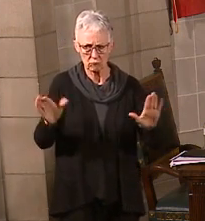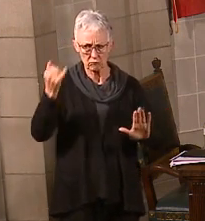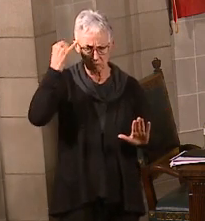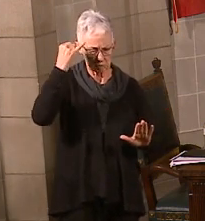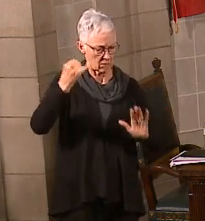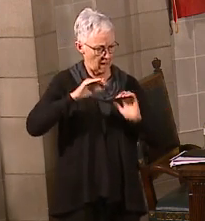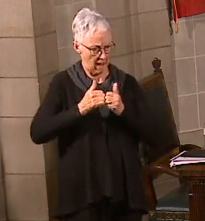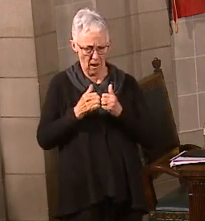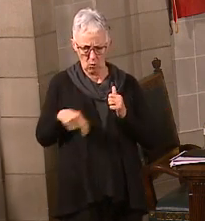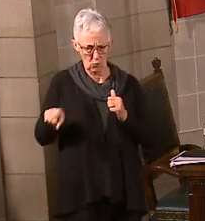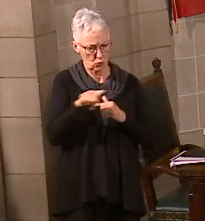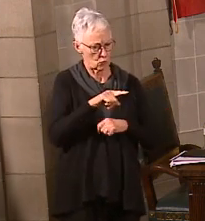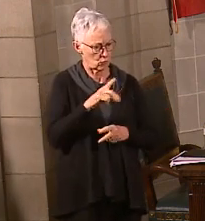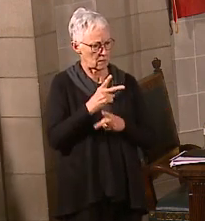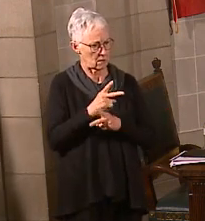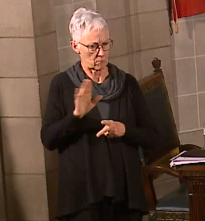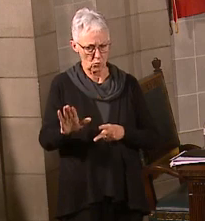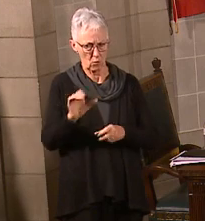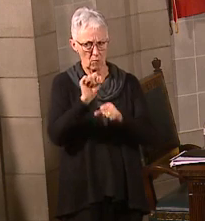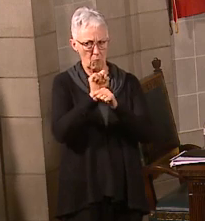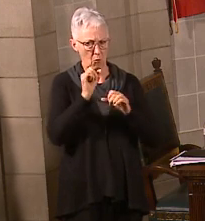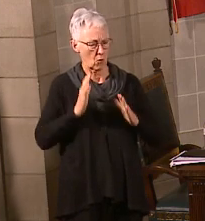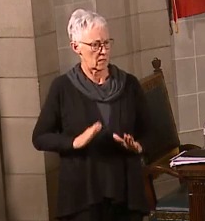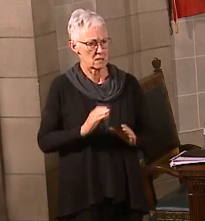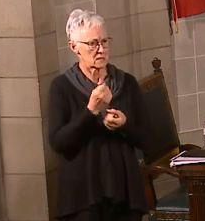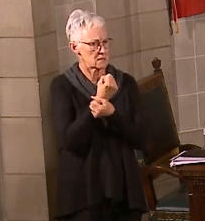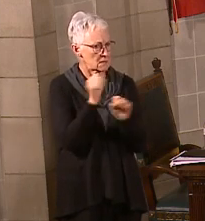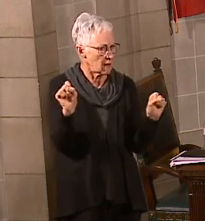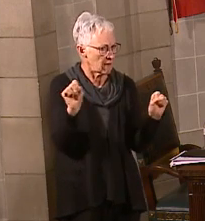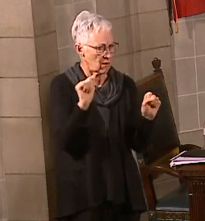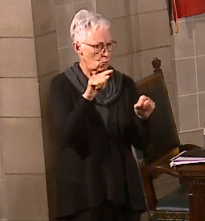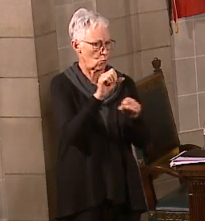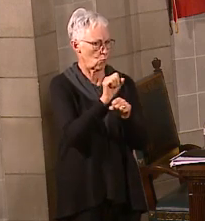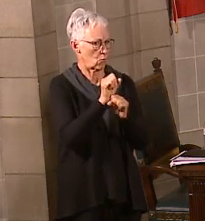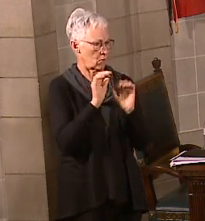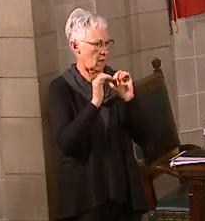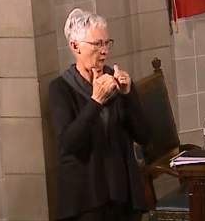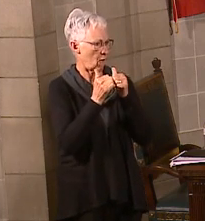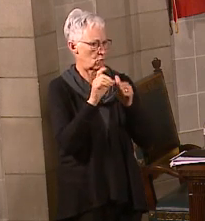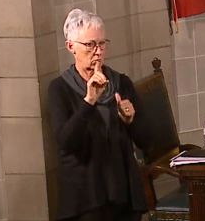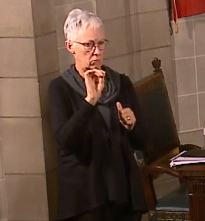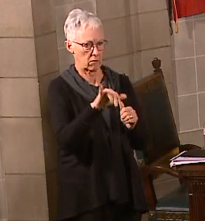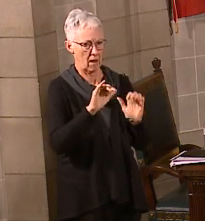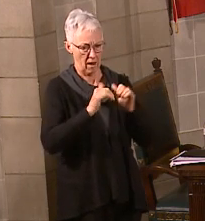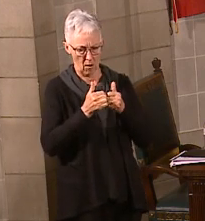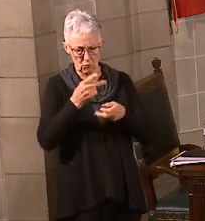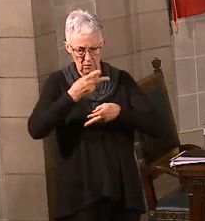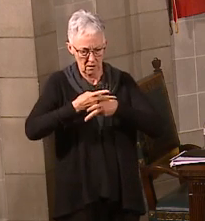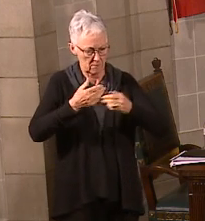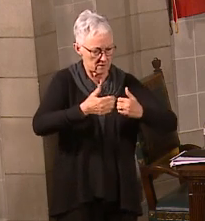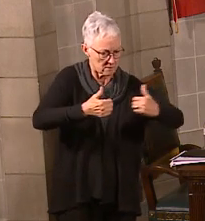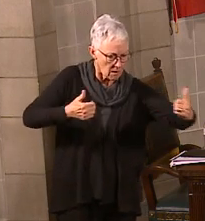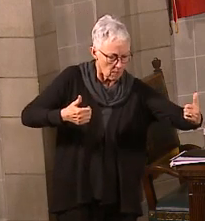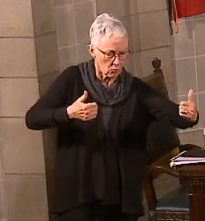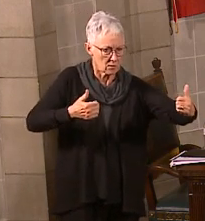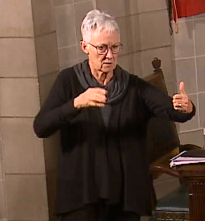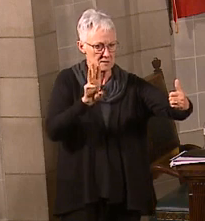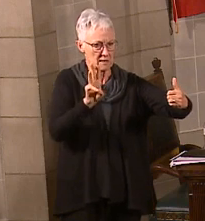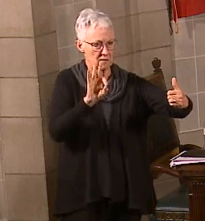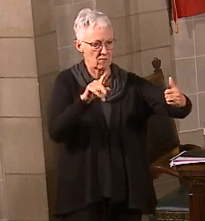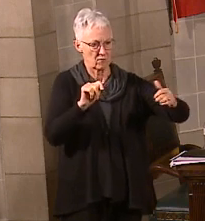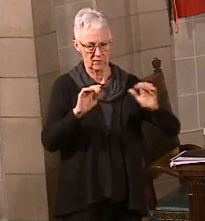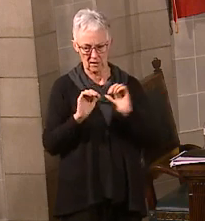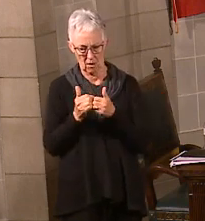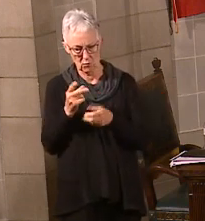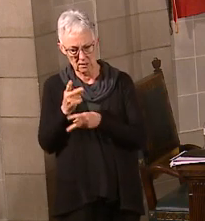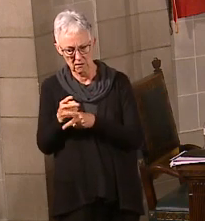can to be able to keep their teammates safe. So that's another step that we're doing, along those lines of making sure that we're doing all we can.